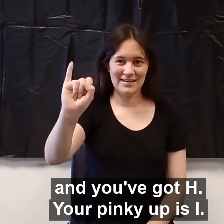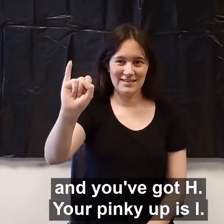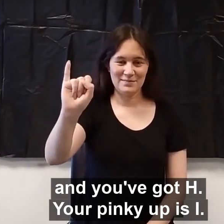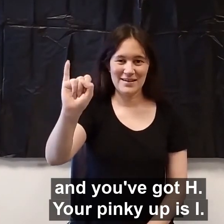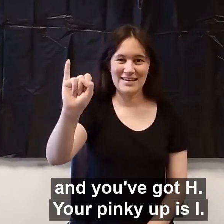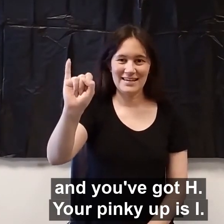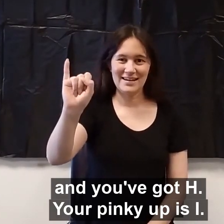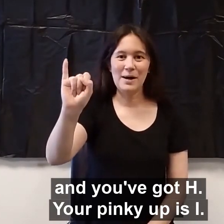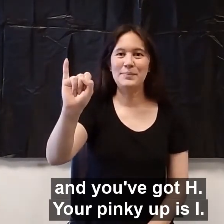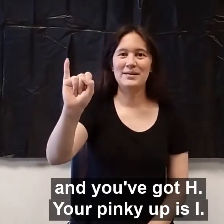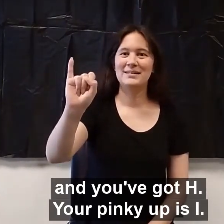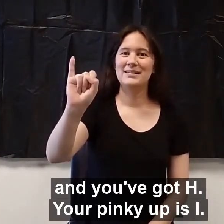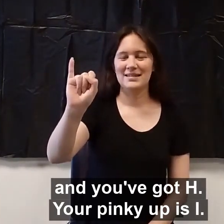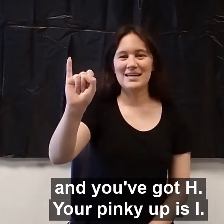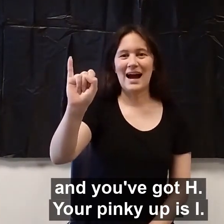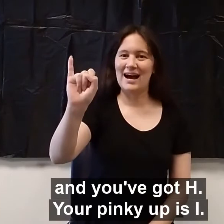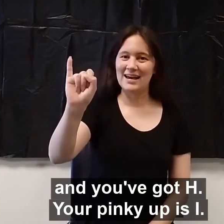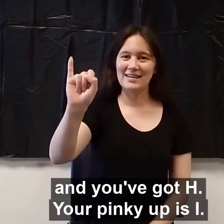your pinky up is I,